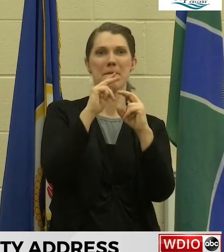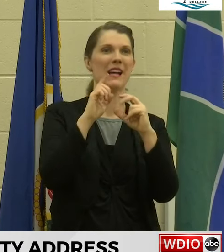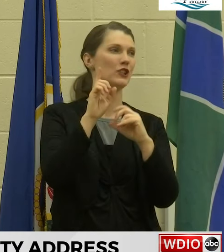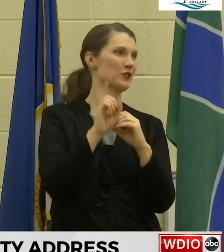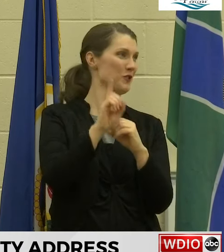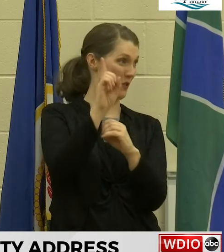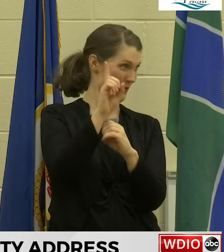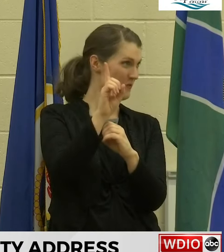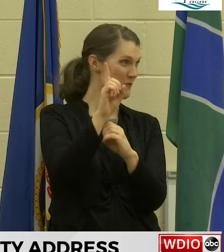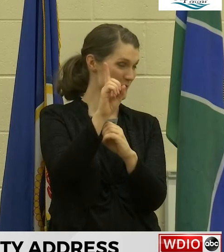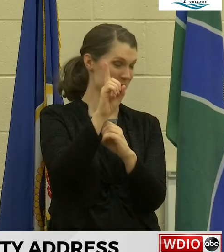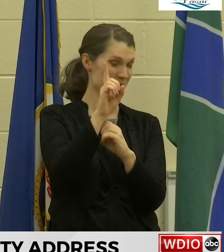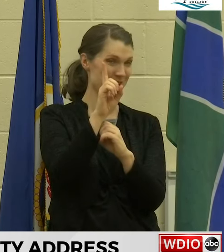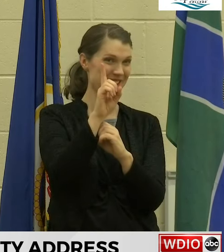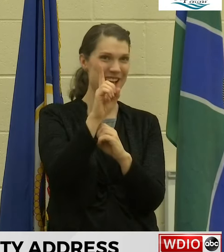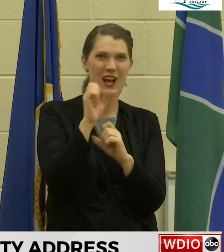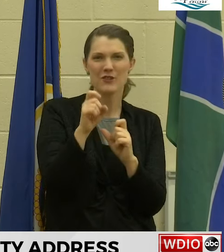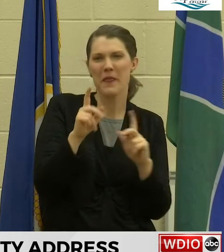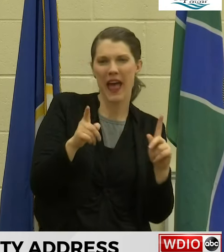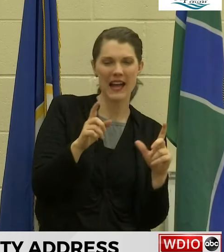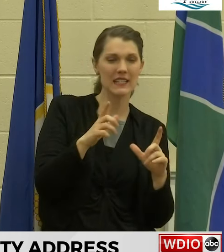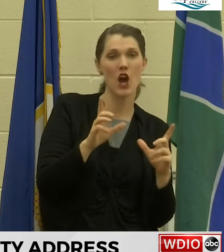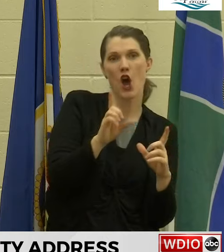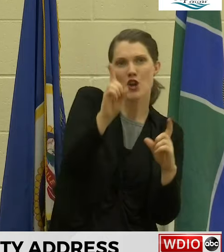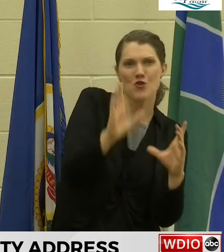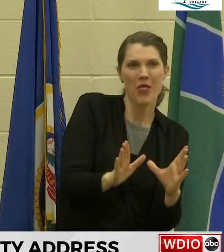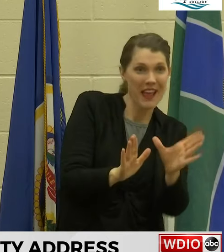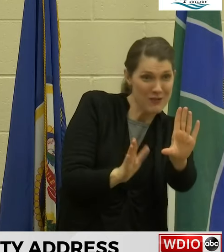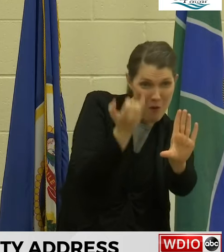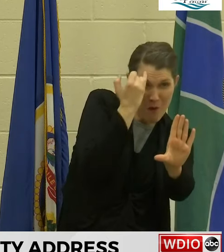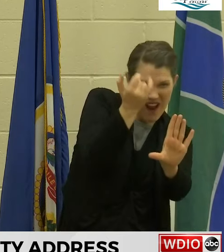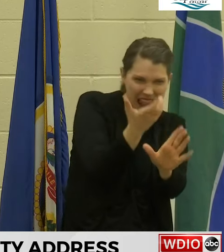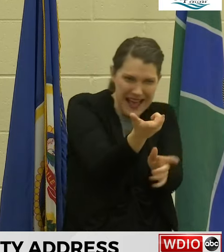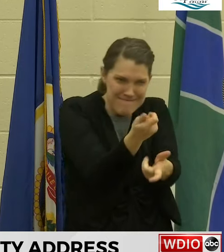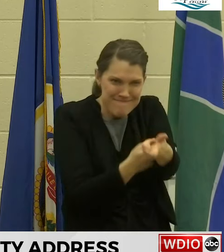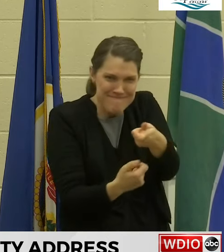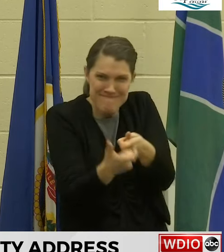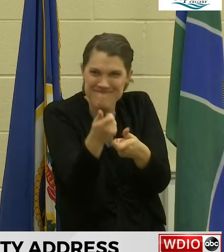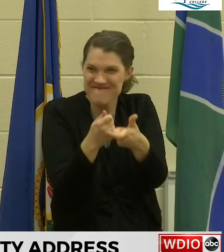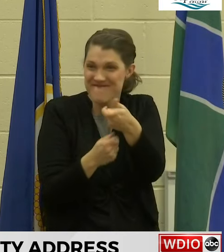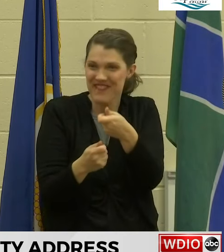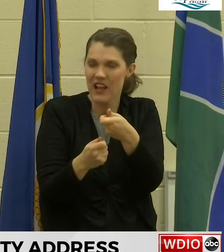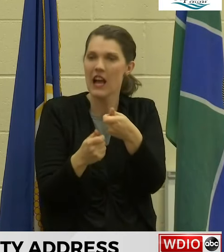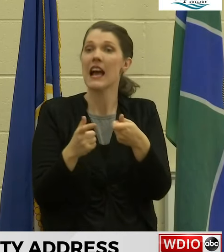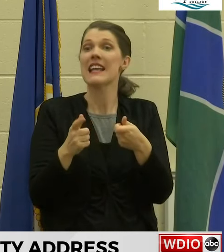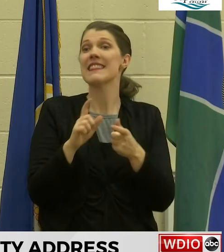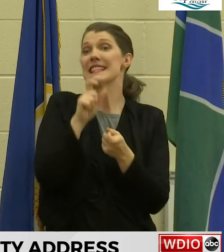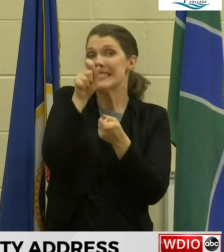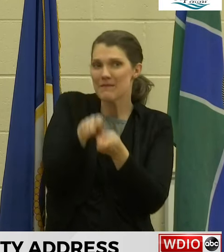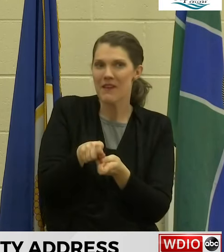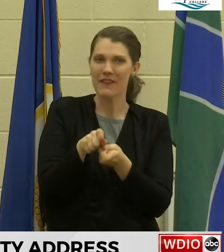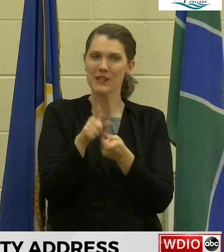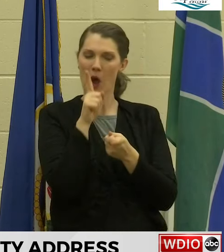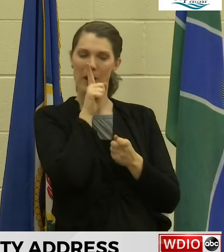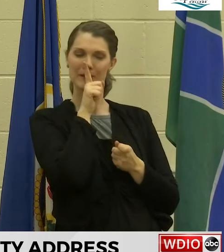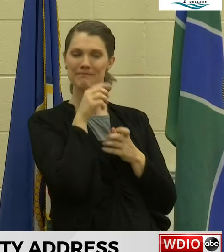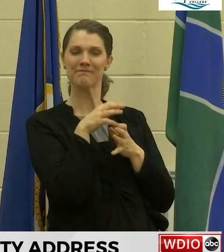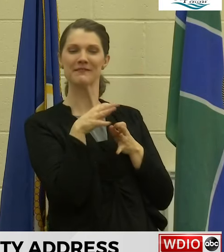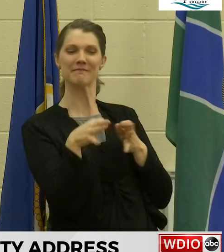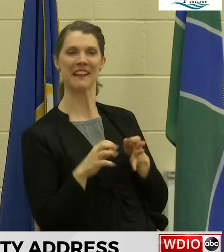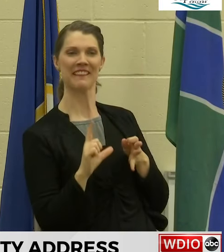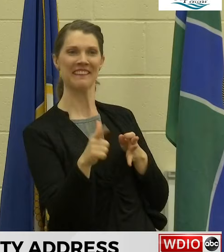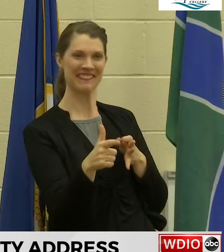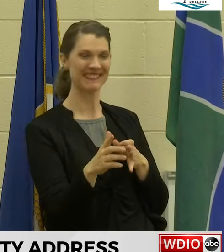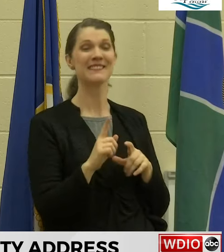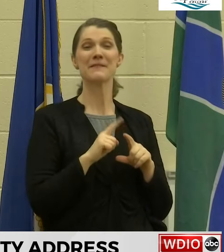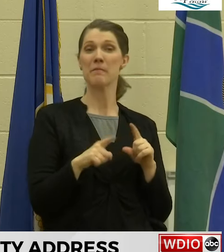a contest to unleash the ingenuity of Duluthians. The details will be forthcoming, but the concept is